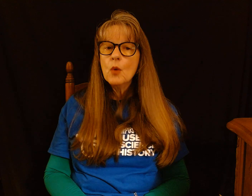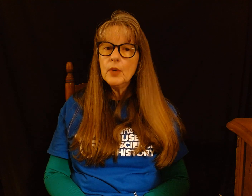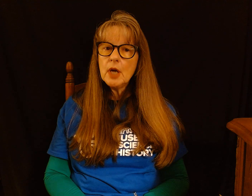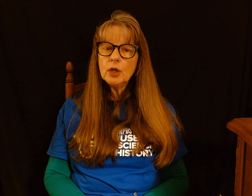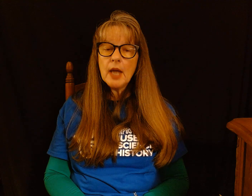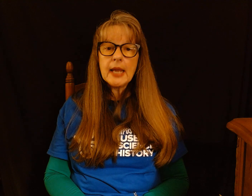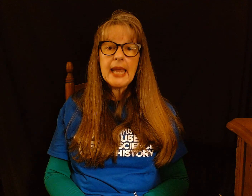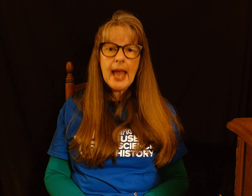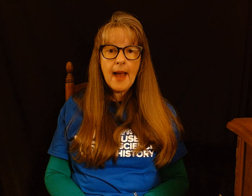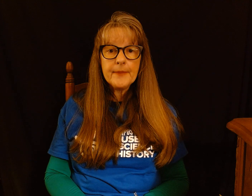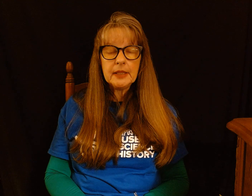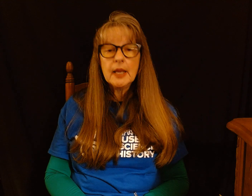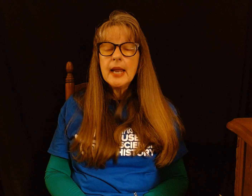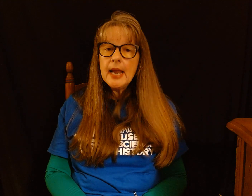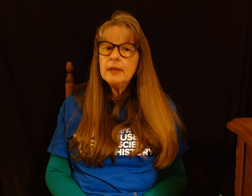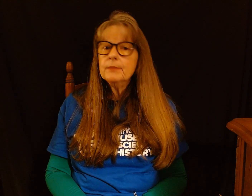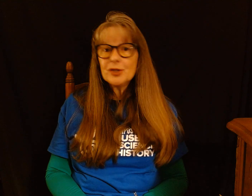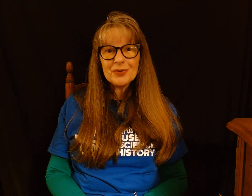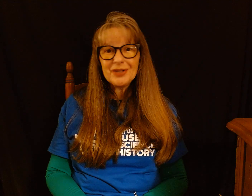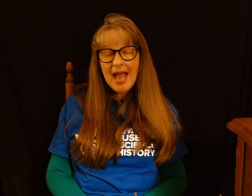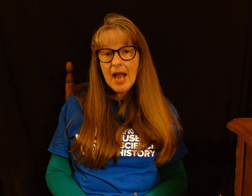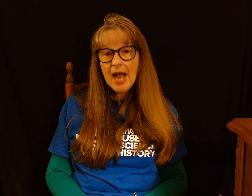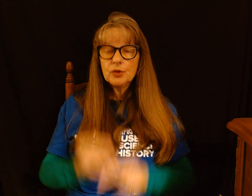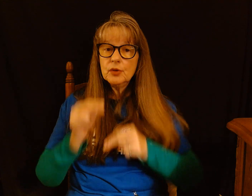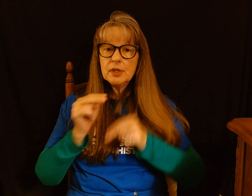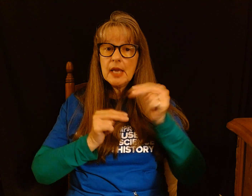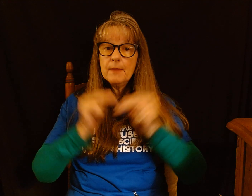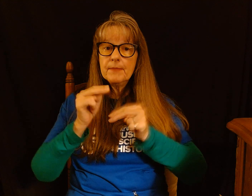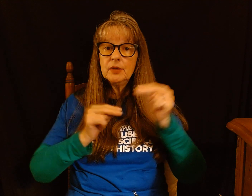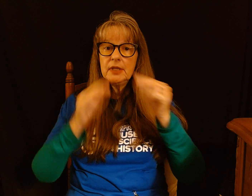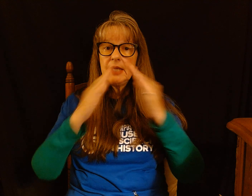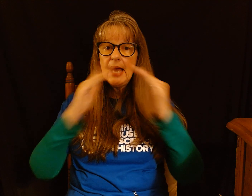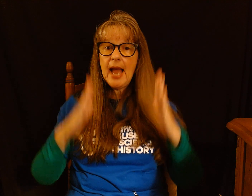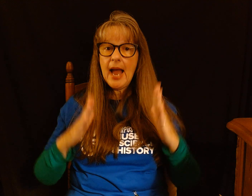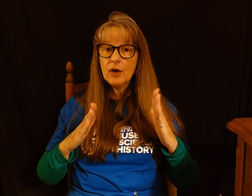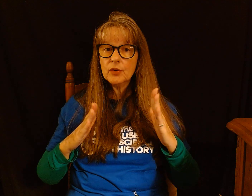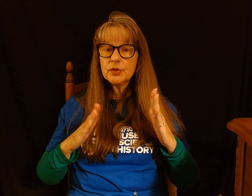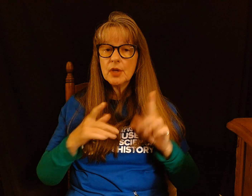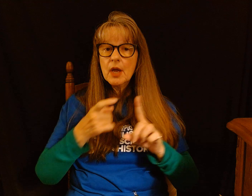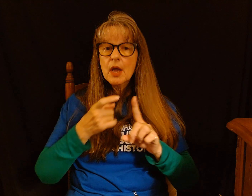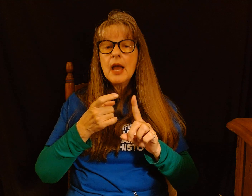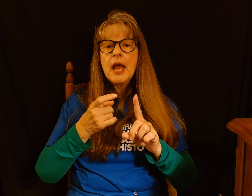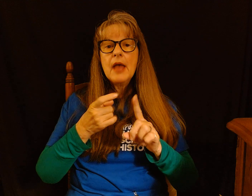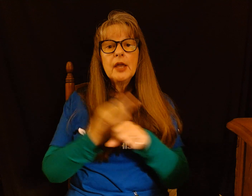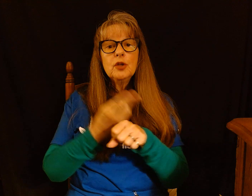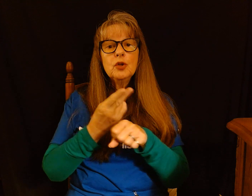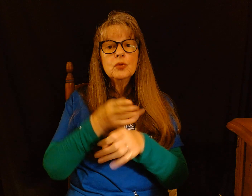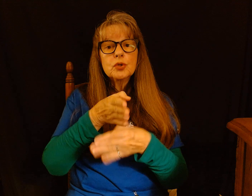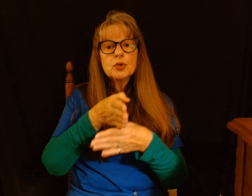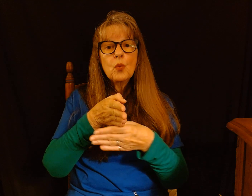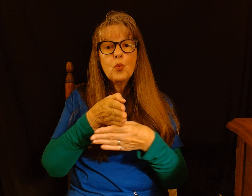called it a cabin, but it's really a house. So you could say building a house, and they used